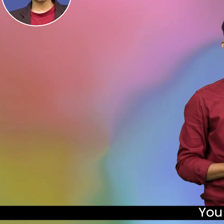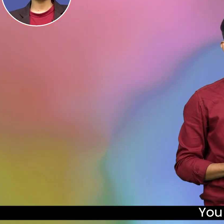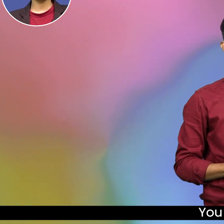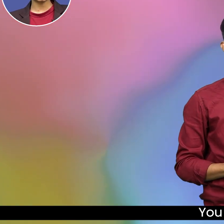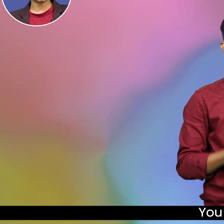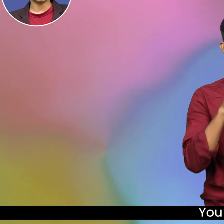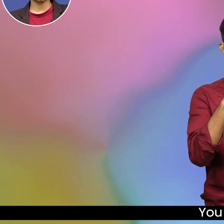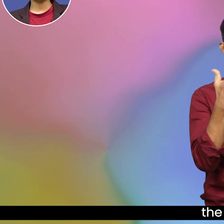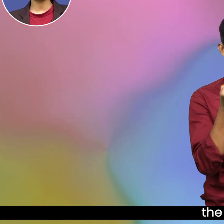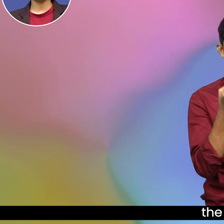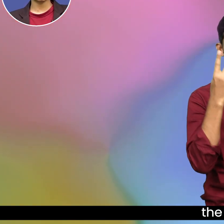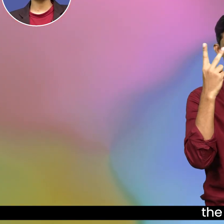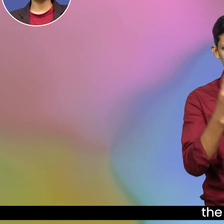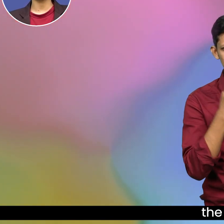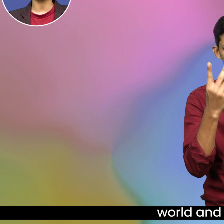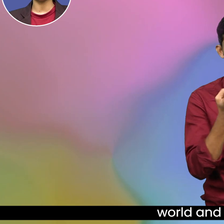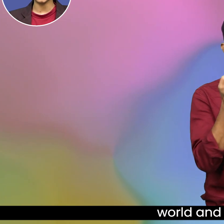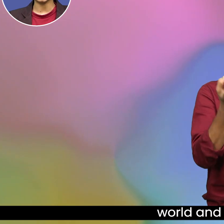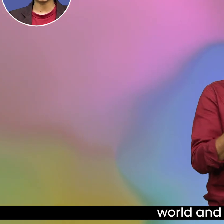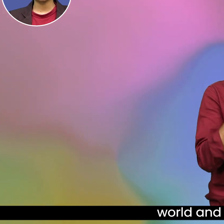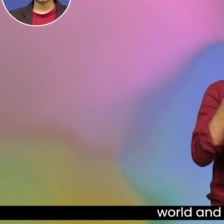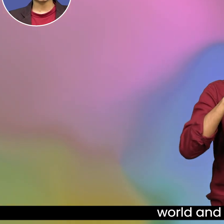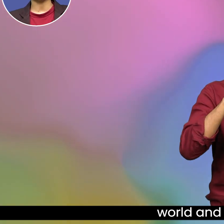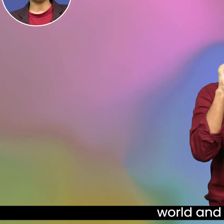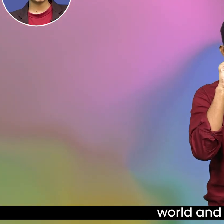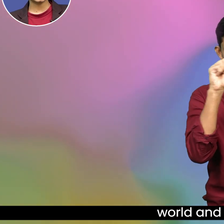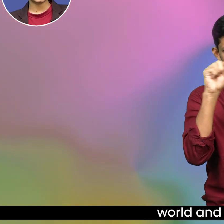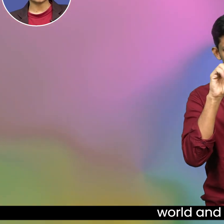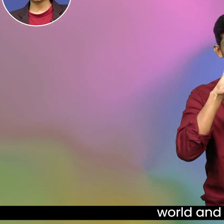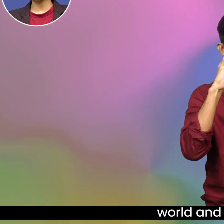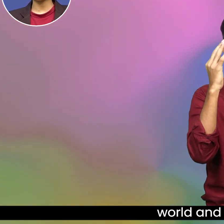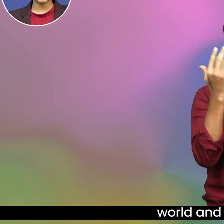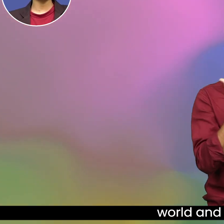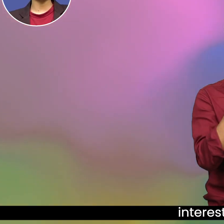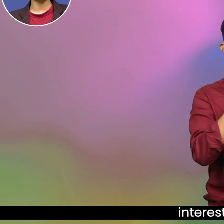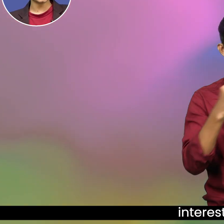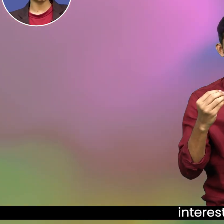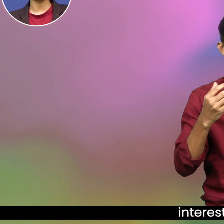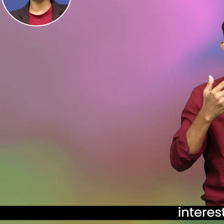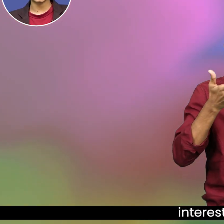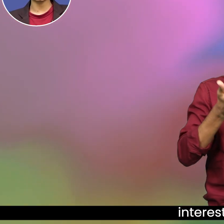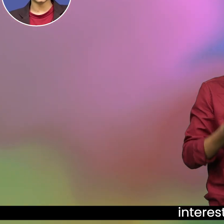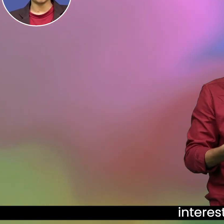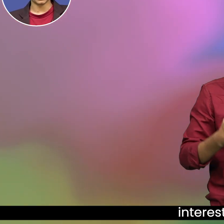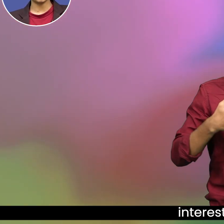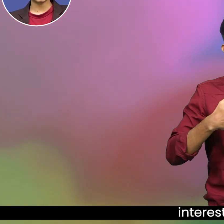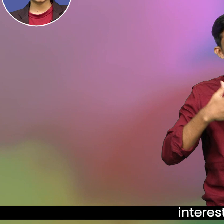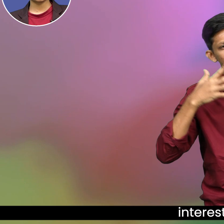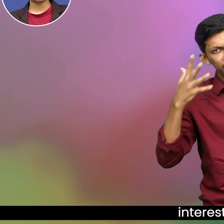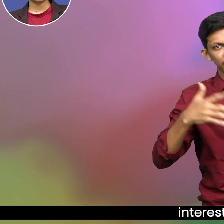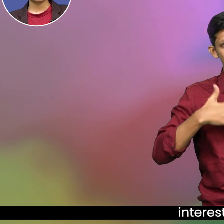You have visited the plant tissue world and noted down a very interesting things